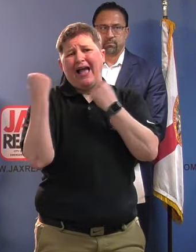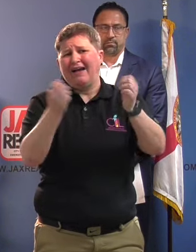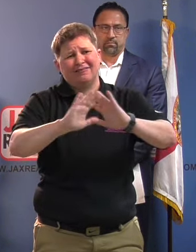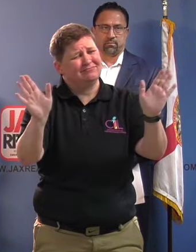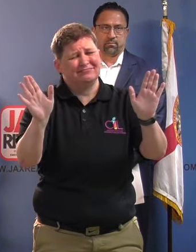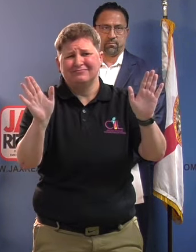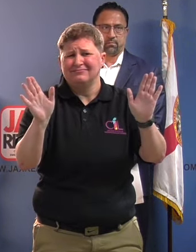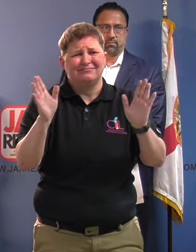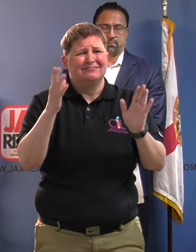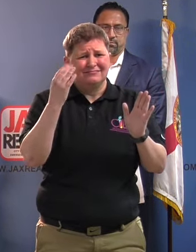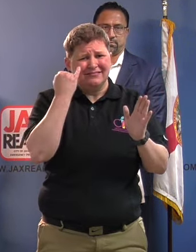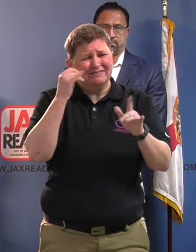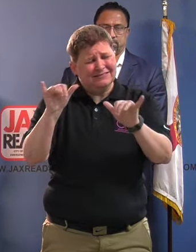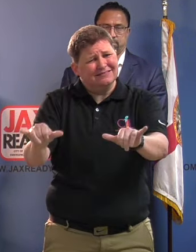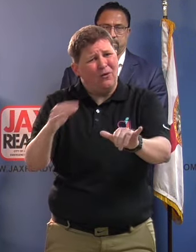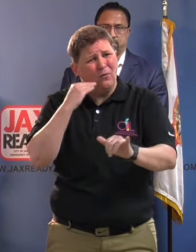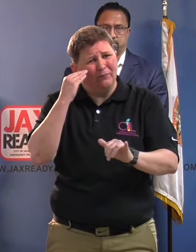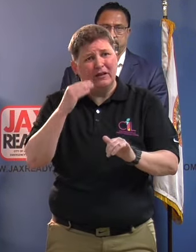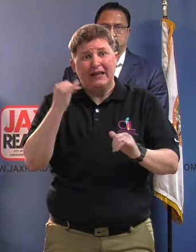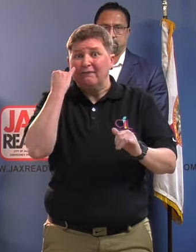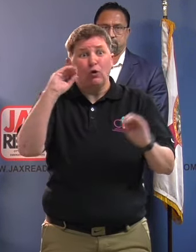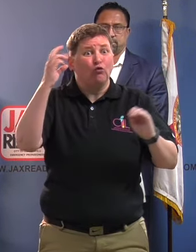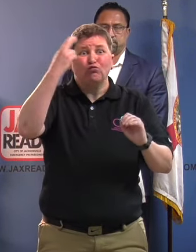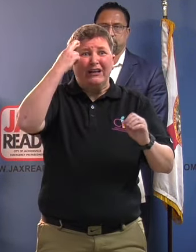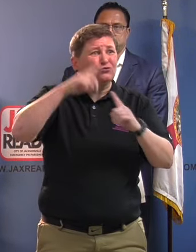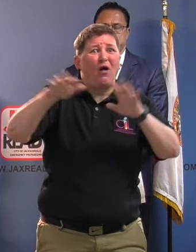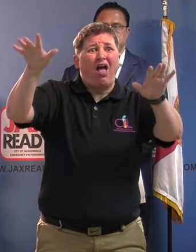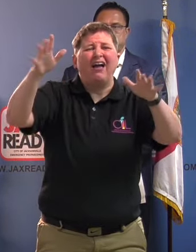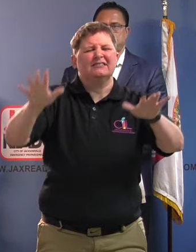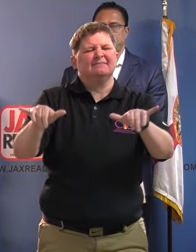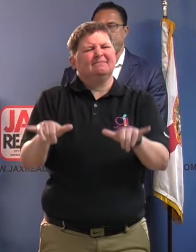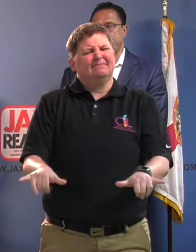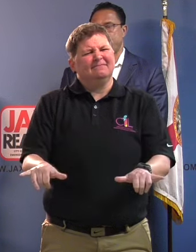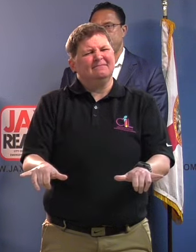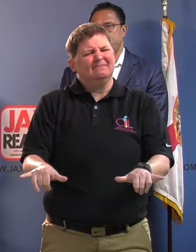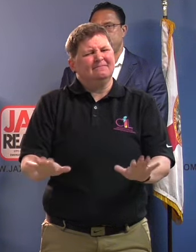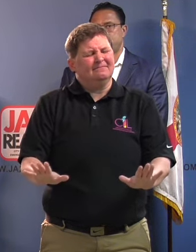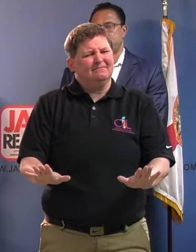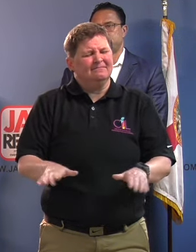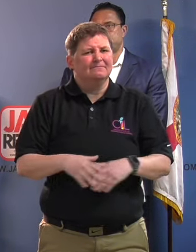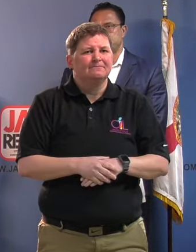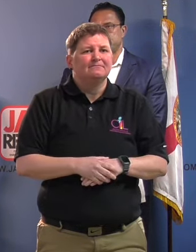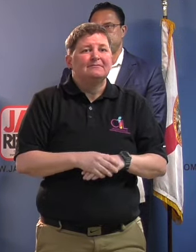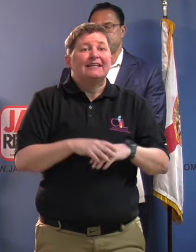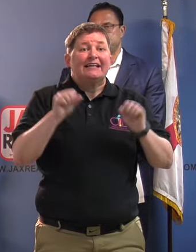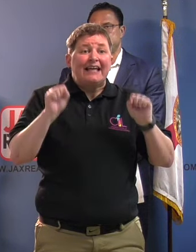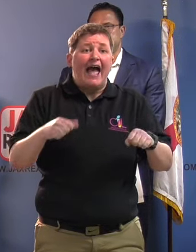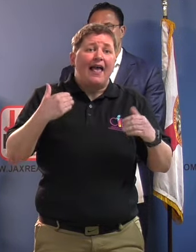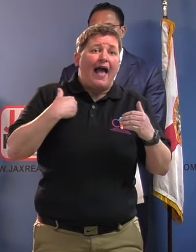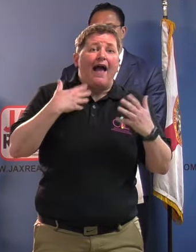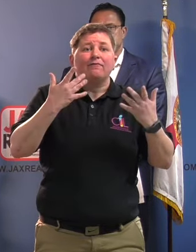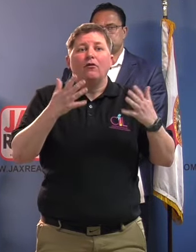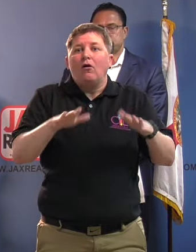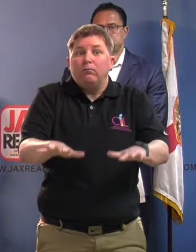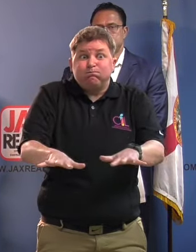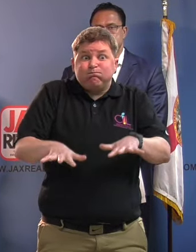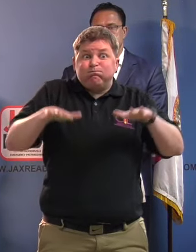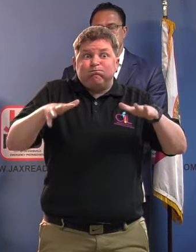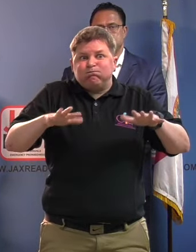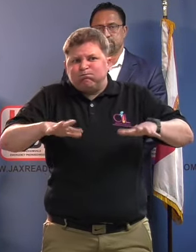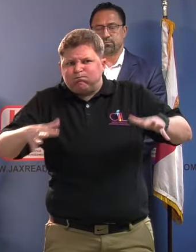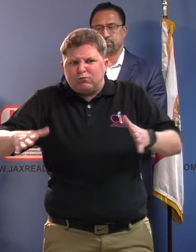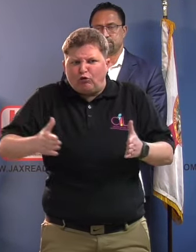have any reason to be out and about, please just stay home and hunker down. There could be isolated tidal flooding of up to 3 feet along the St. Johns